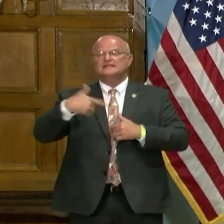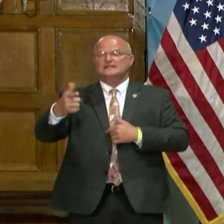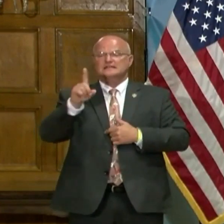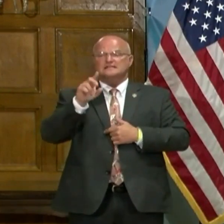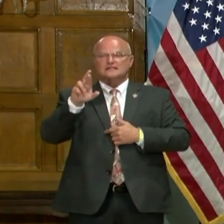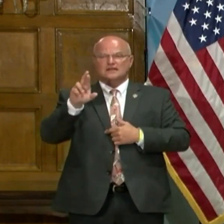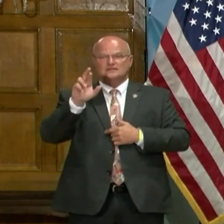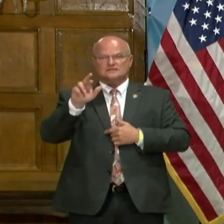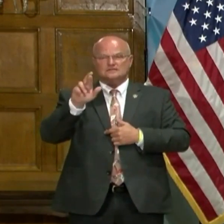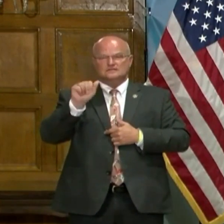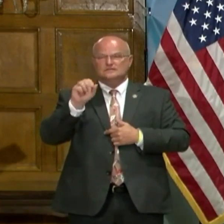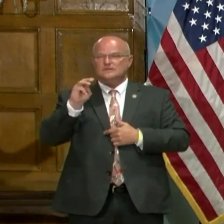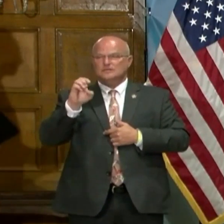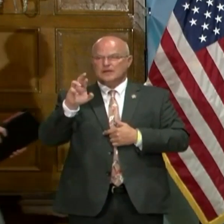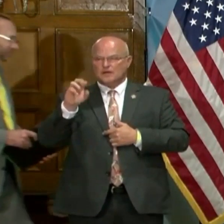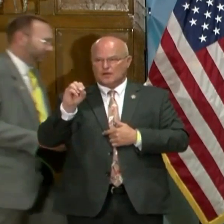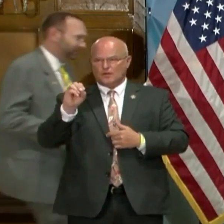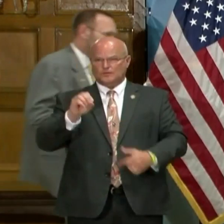Romero.